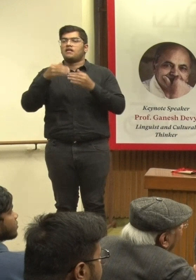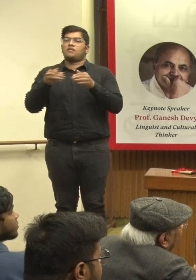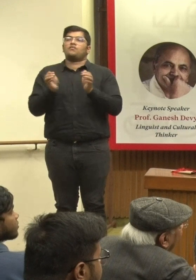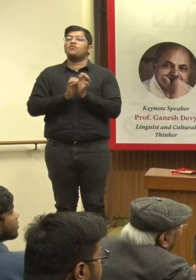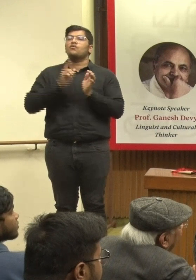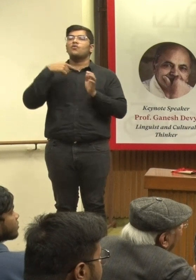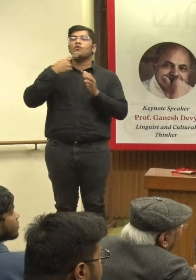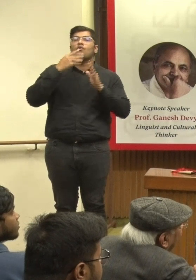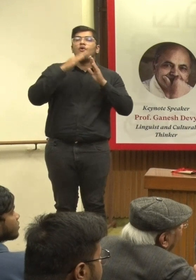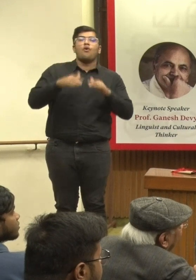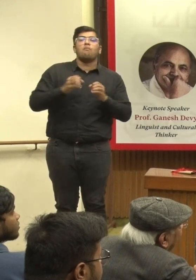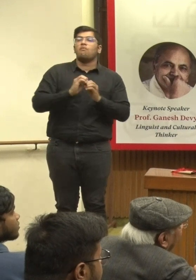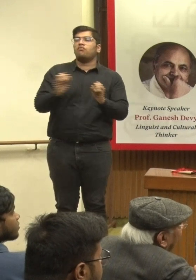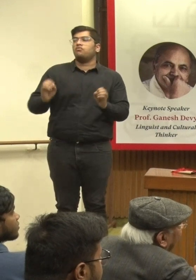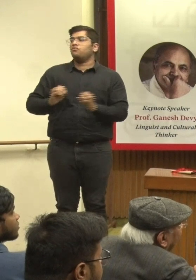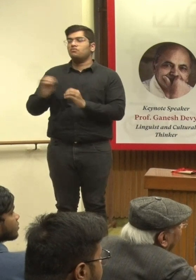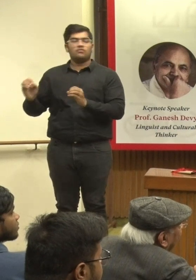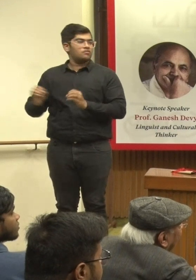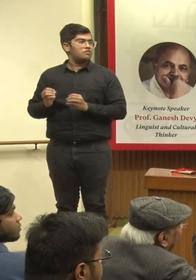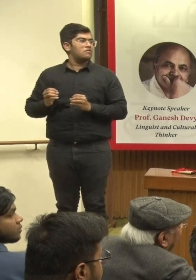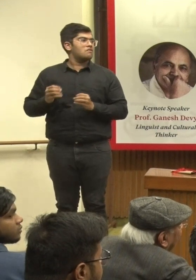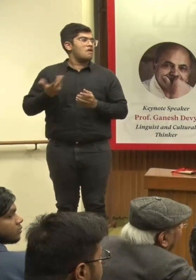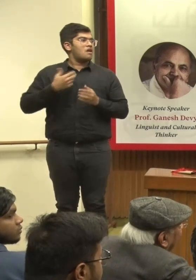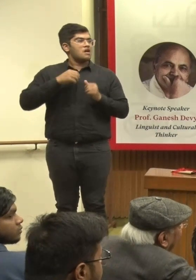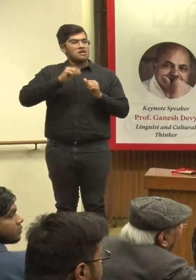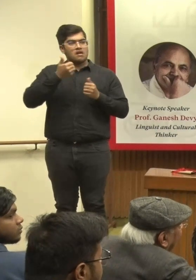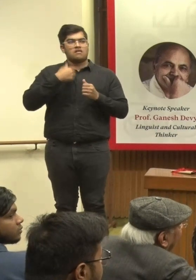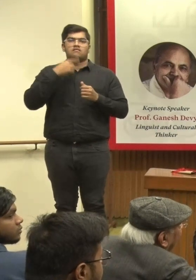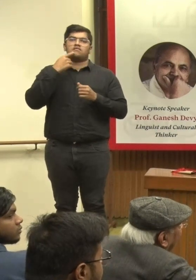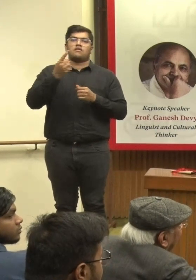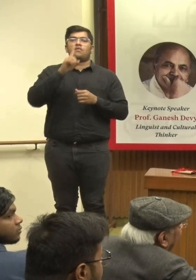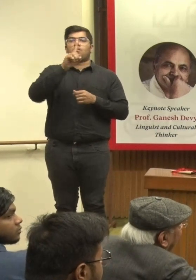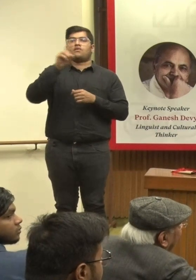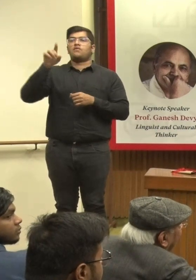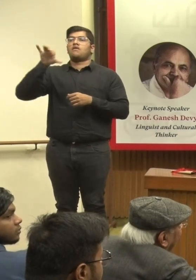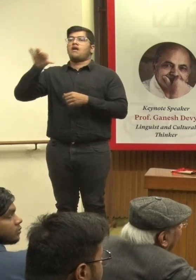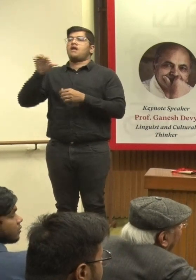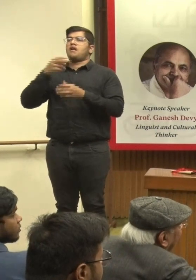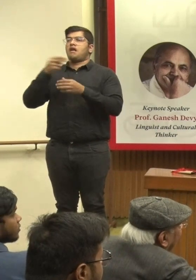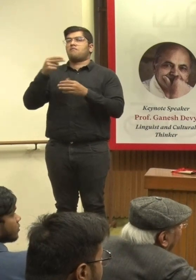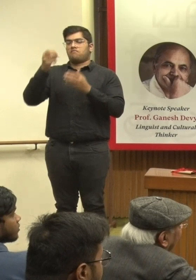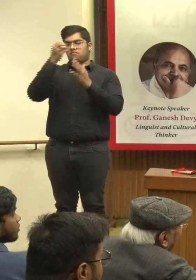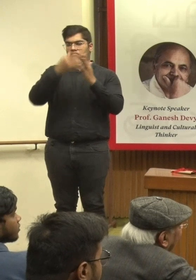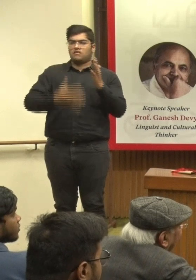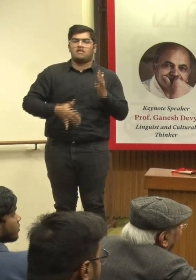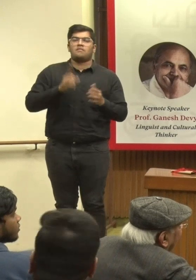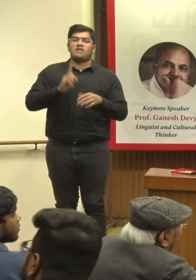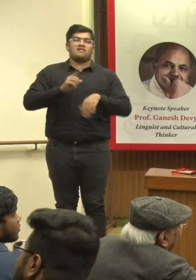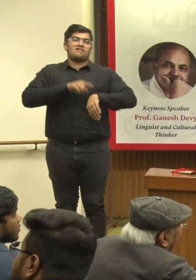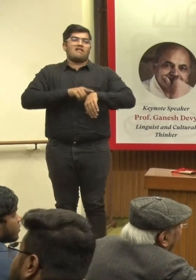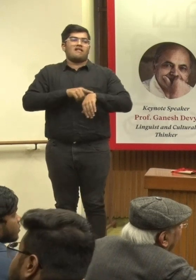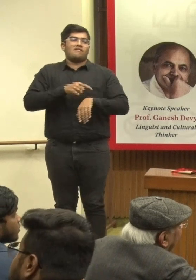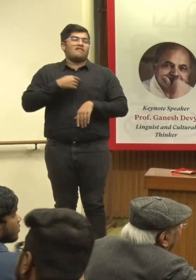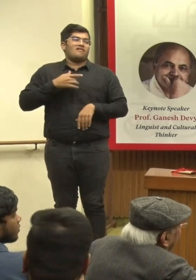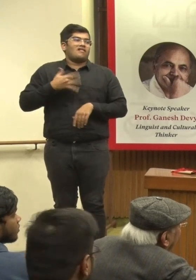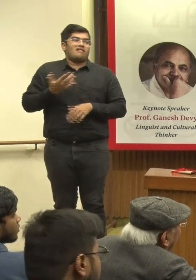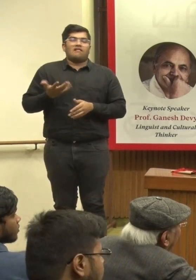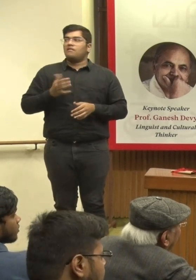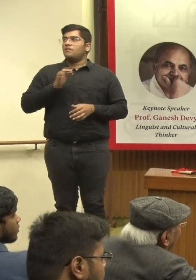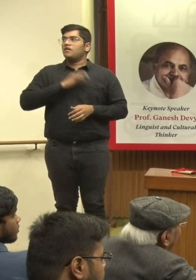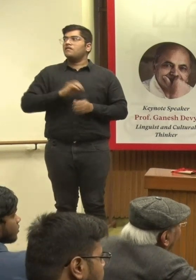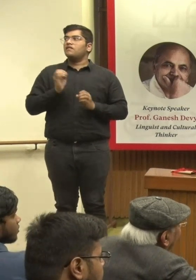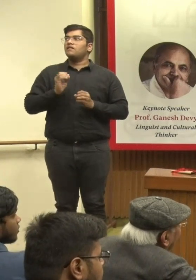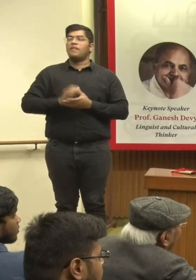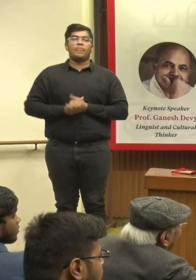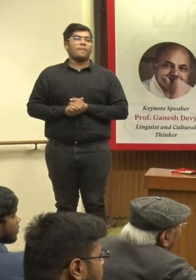I can name many of them. I mean, I can rattle off those 190 names, but I won't look at the time. But you